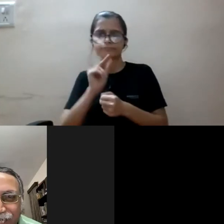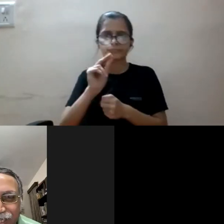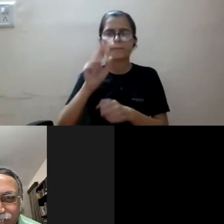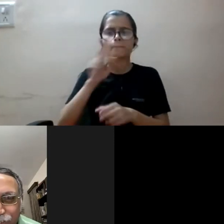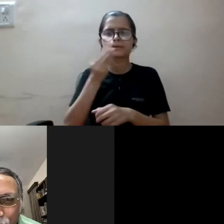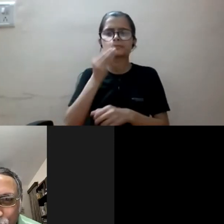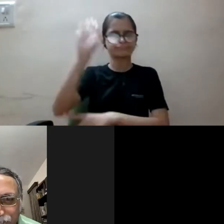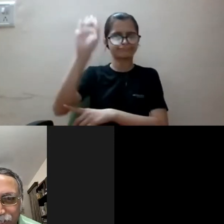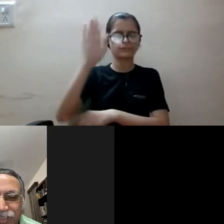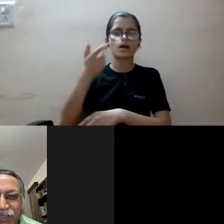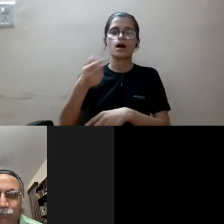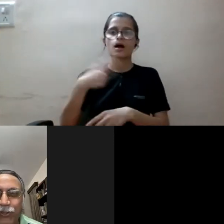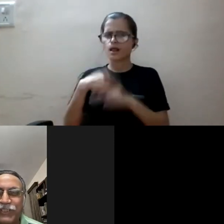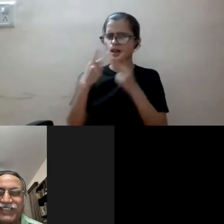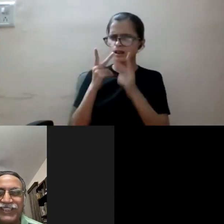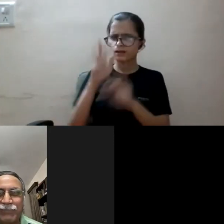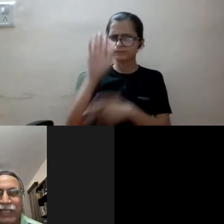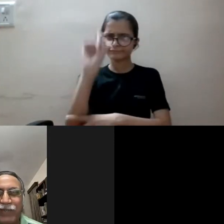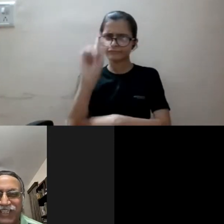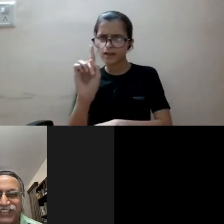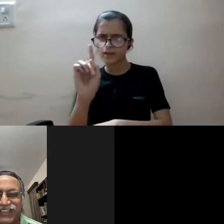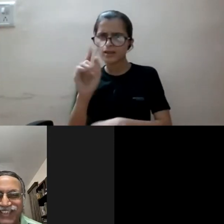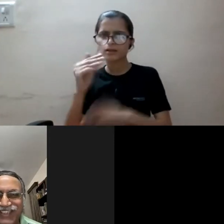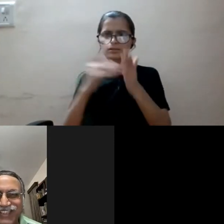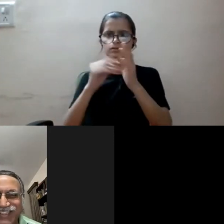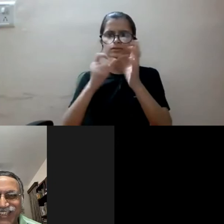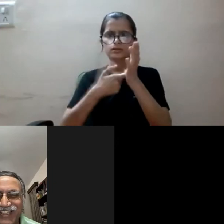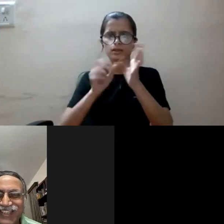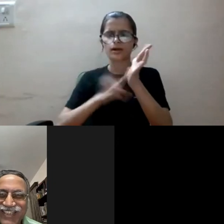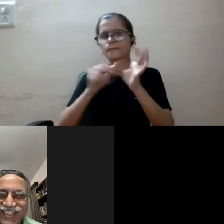raised hand. I don't know whose it is. Will you just speak, please?